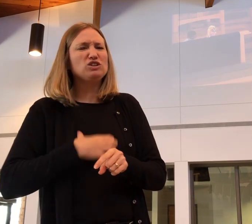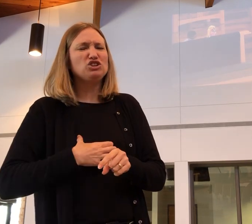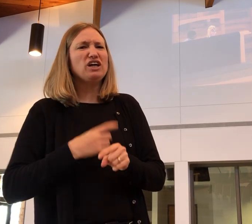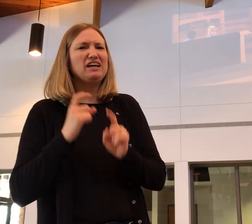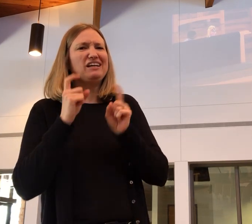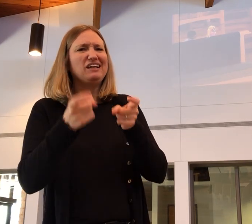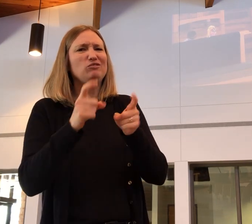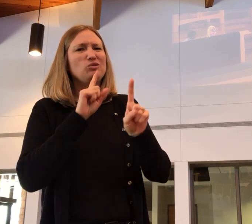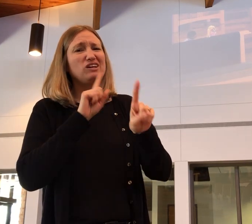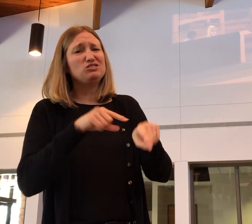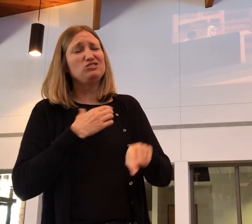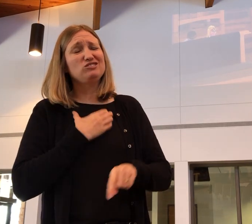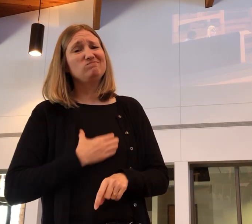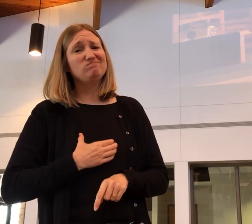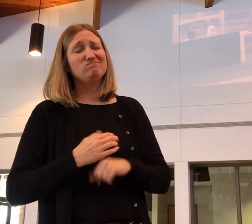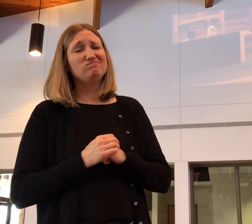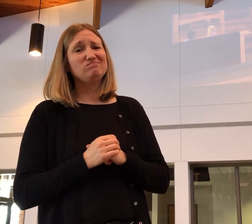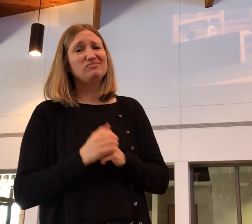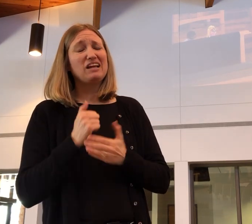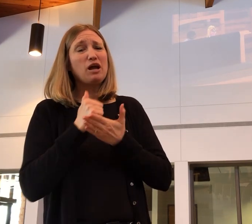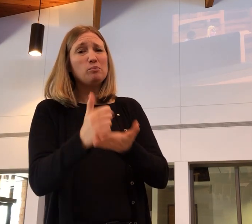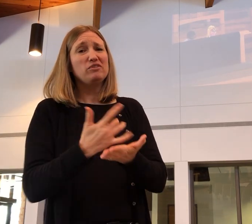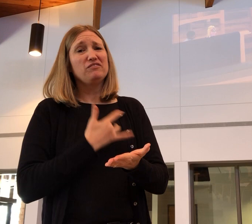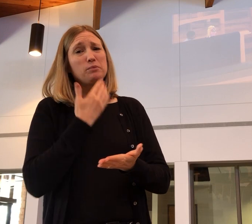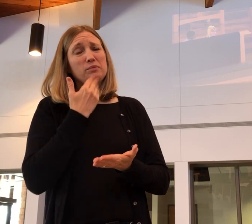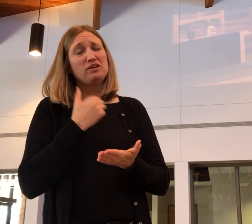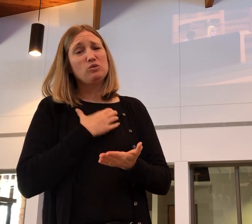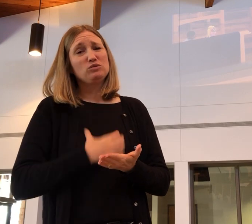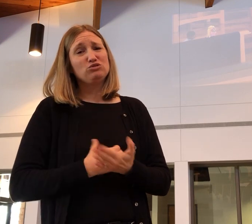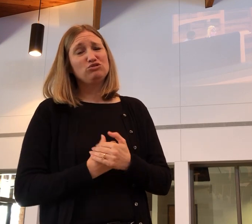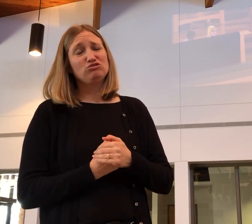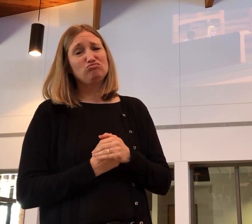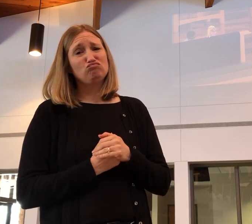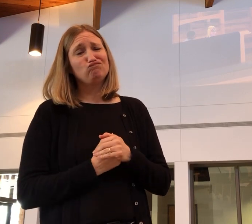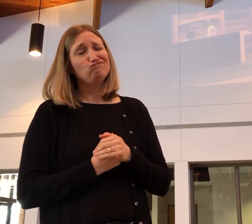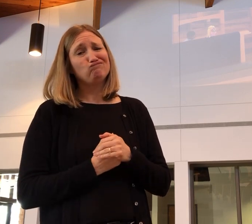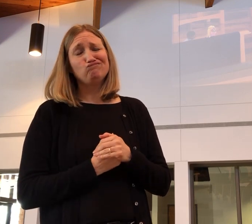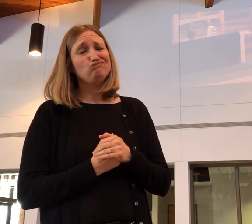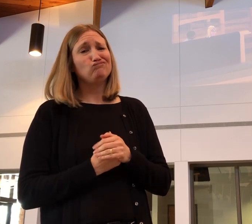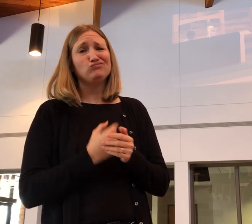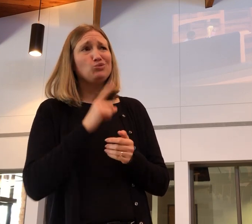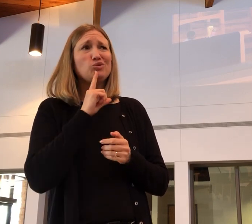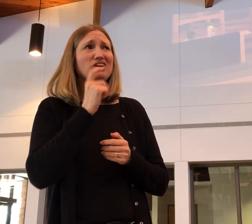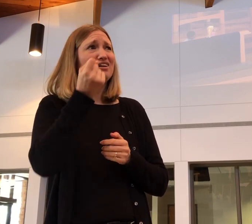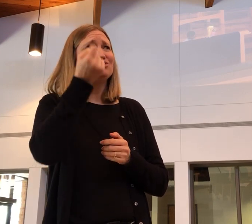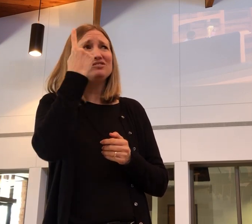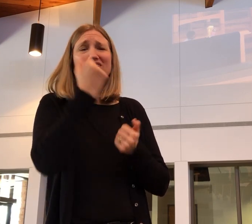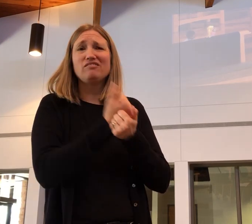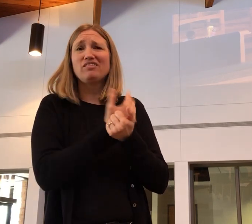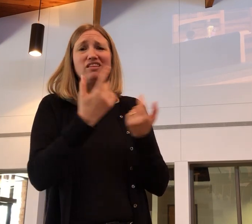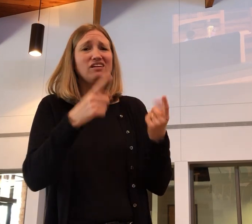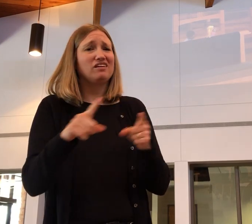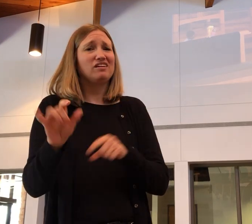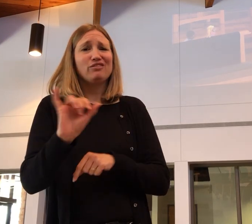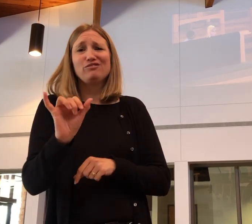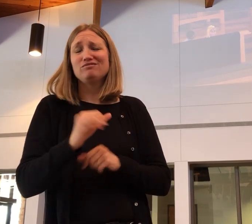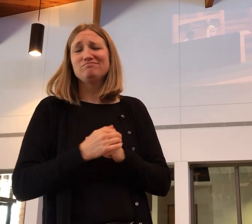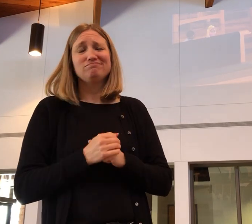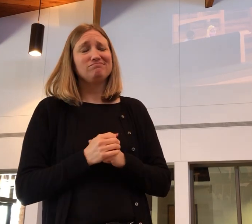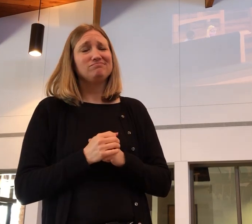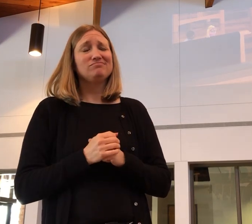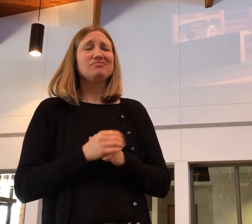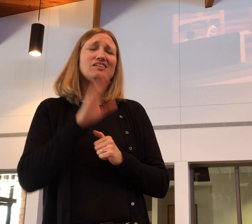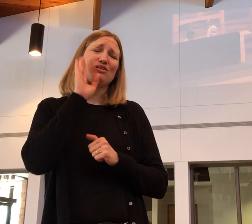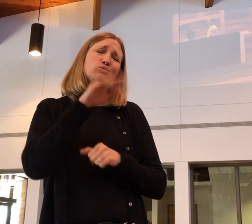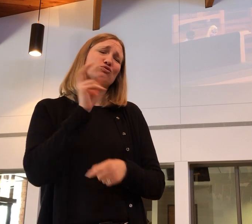give you some answers that would make you feel all better. But really, I don't understand everything either. It's just